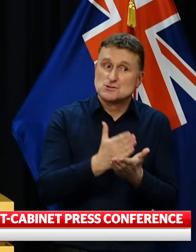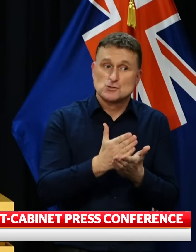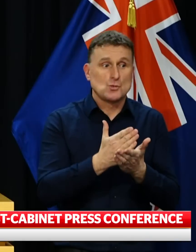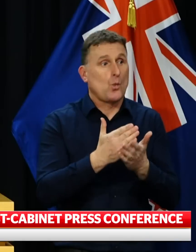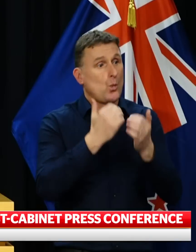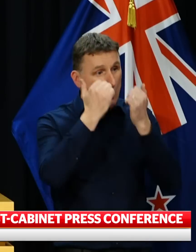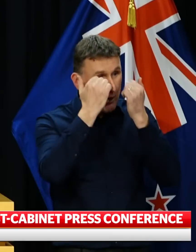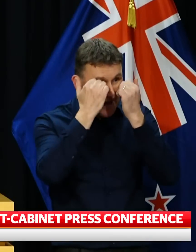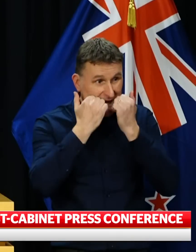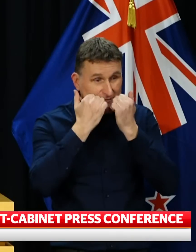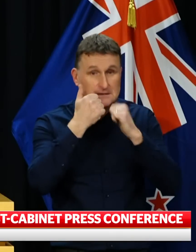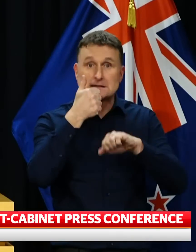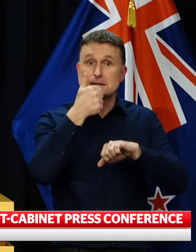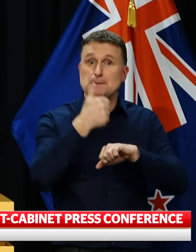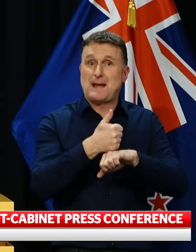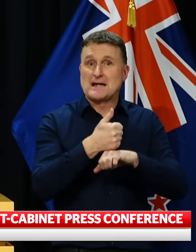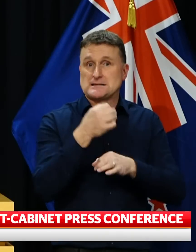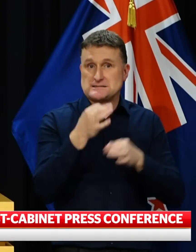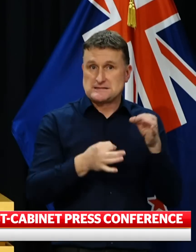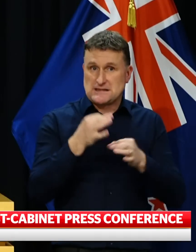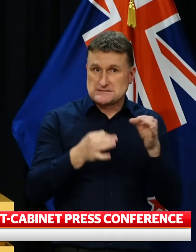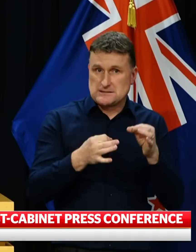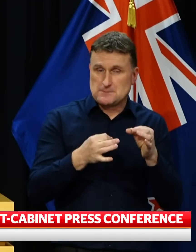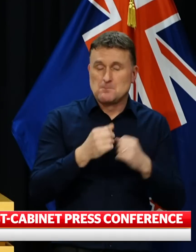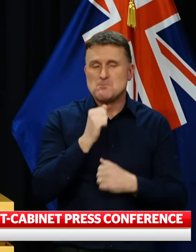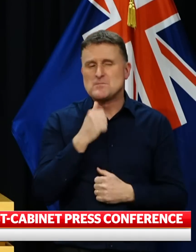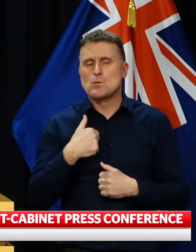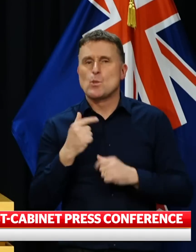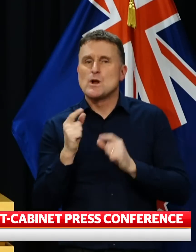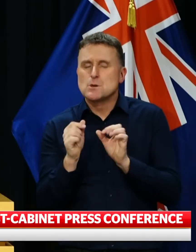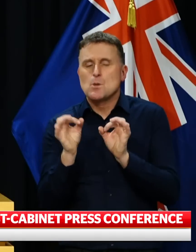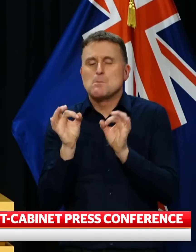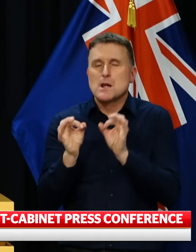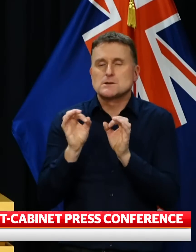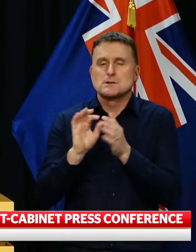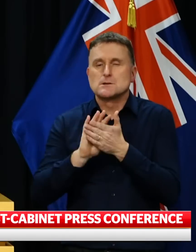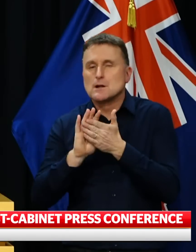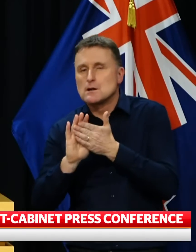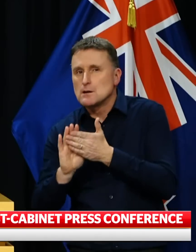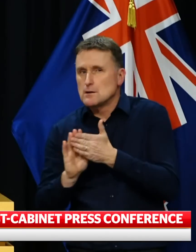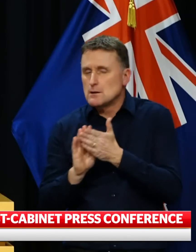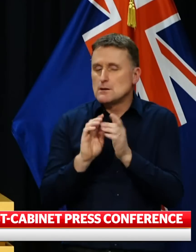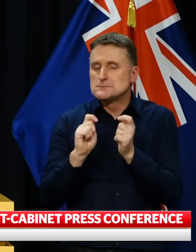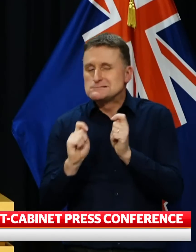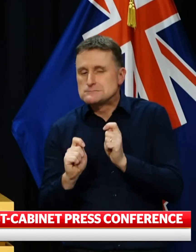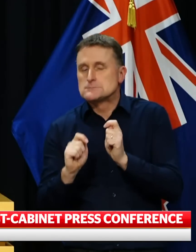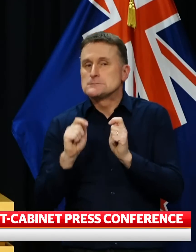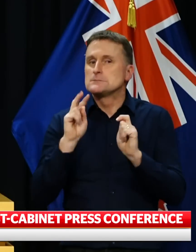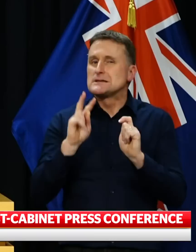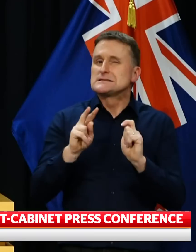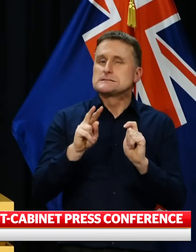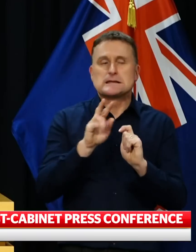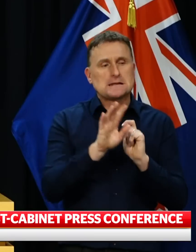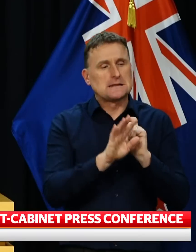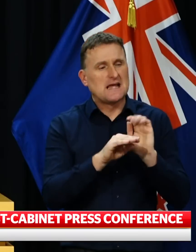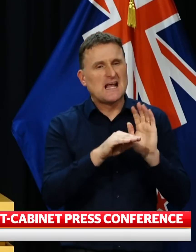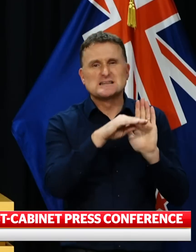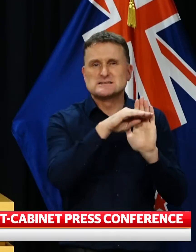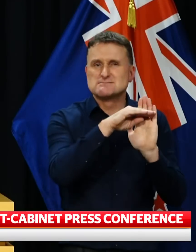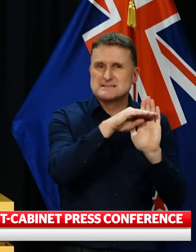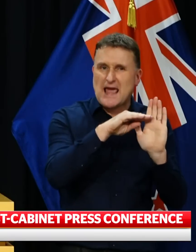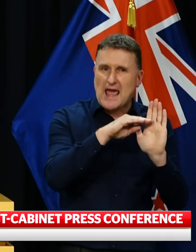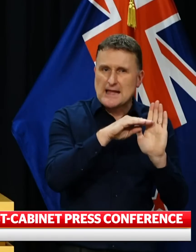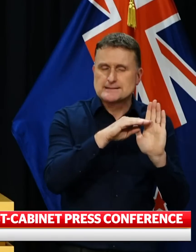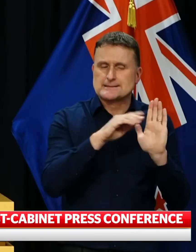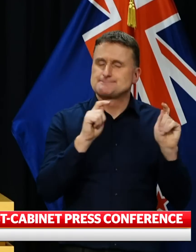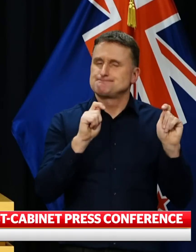going to work. Political tinkering has a real risk associated with it. We saw that with national standards. That was a ideologically